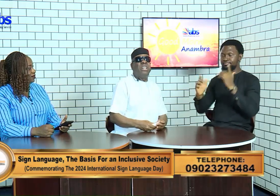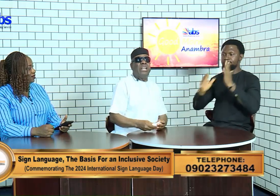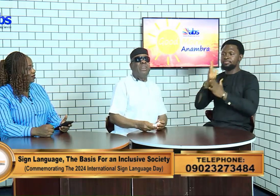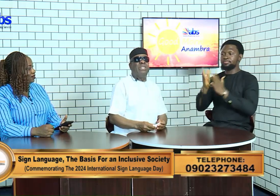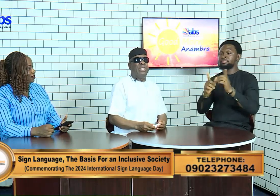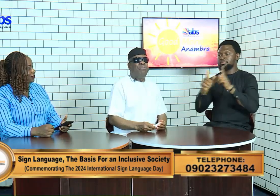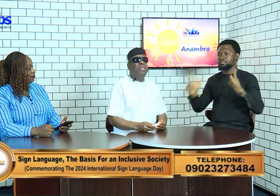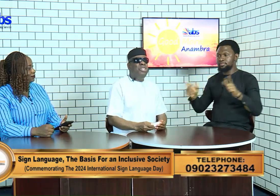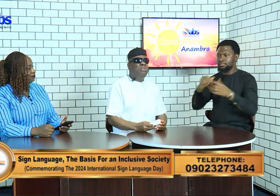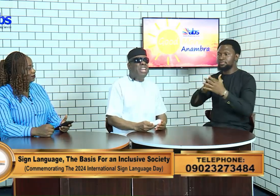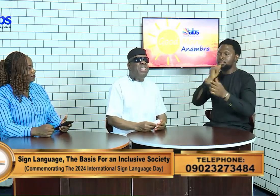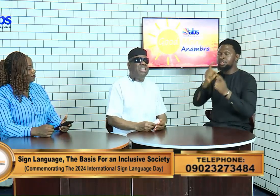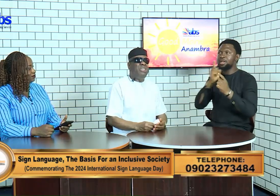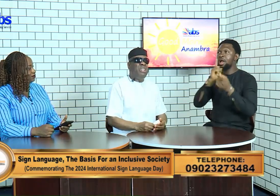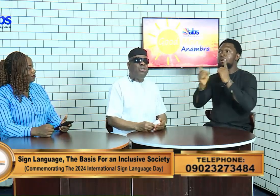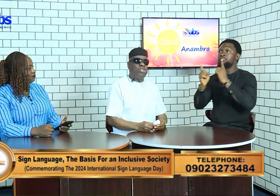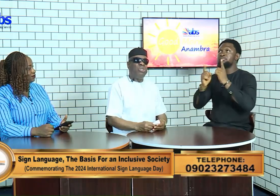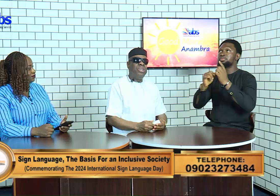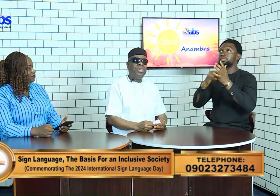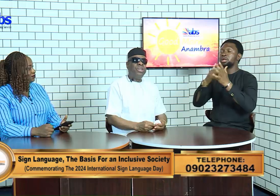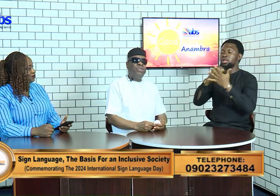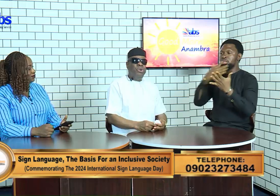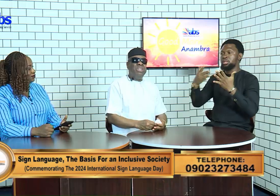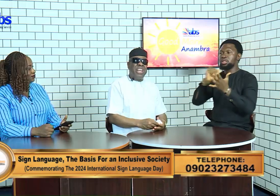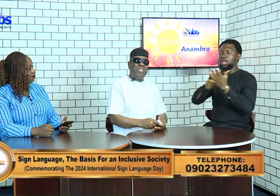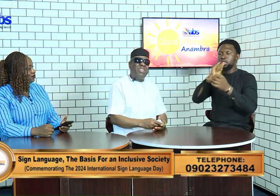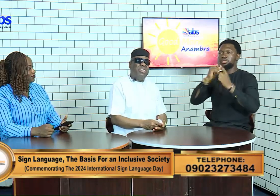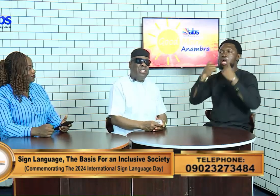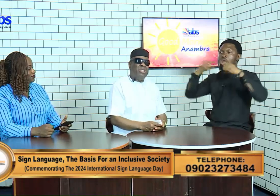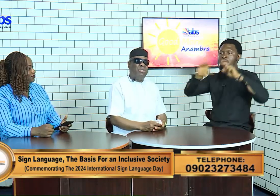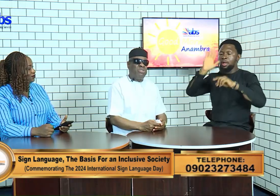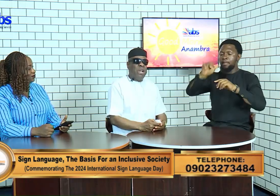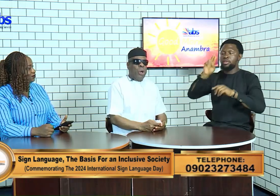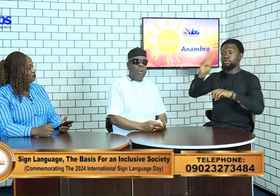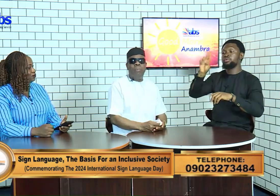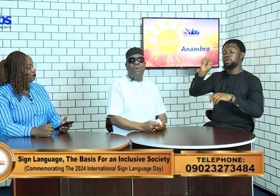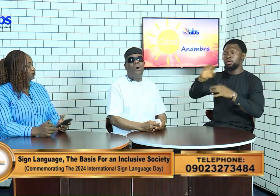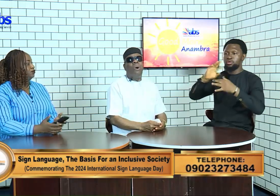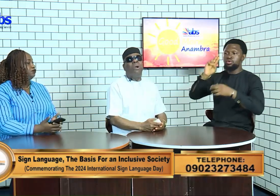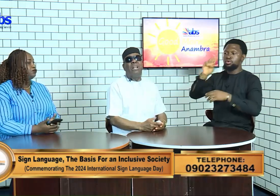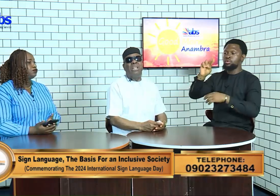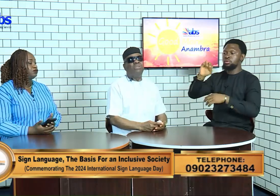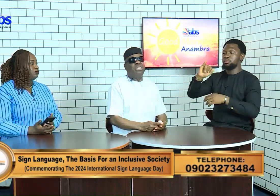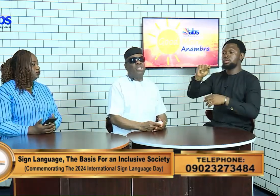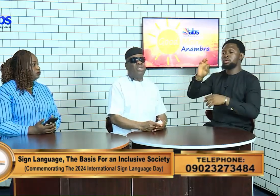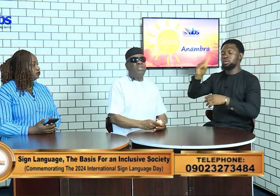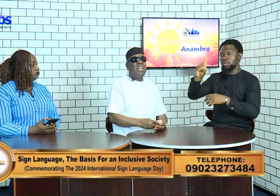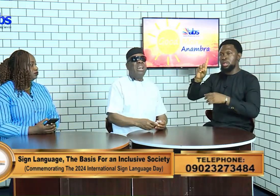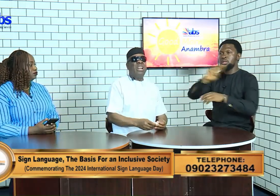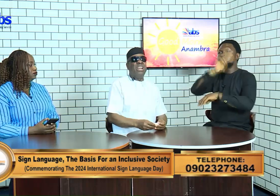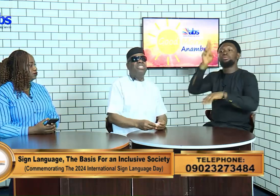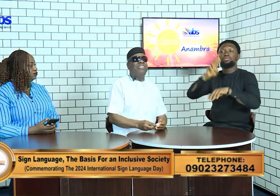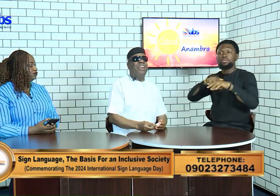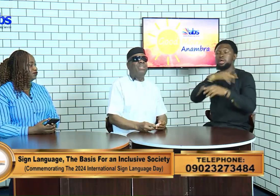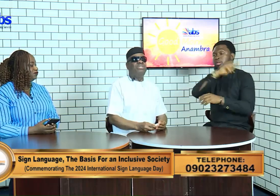a declaration by the United Nations. United Nations is a global organization,